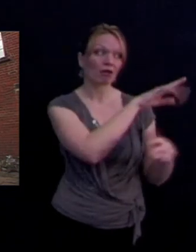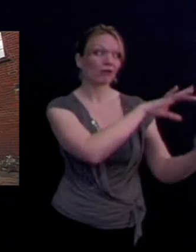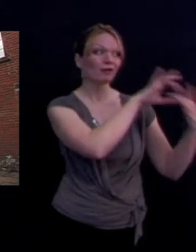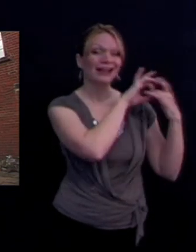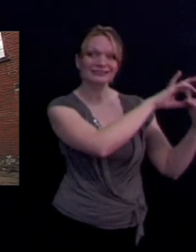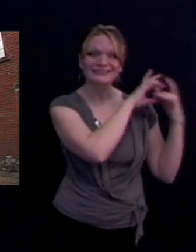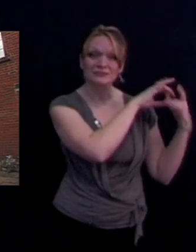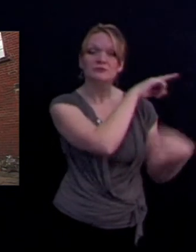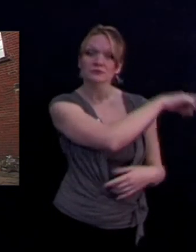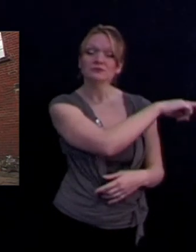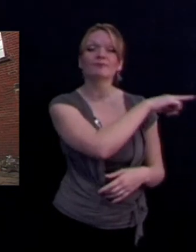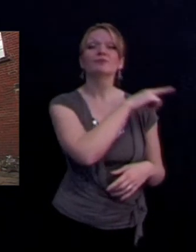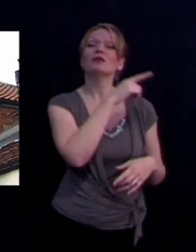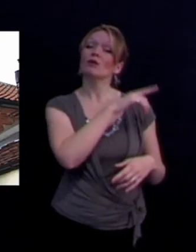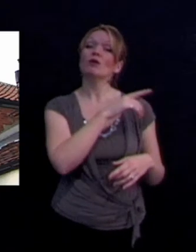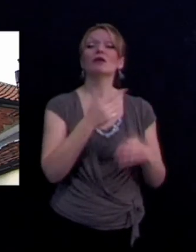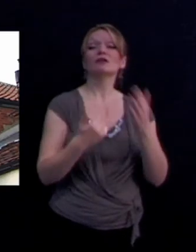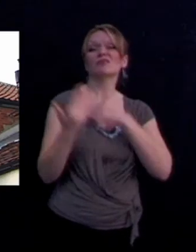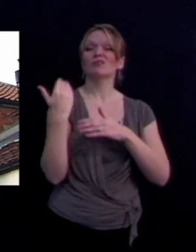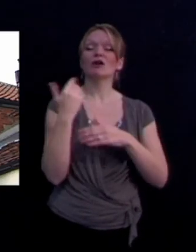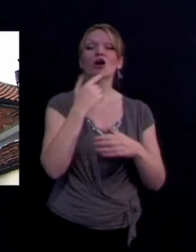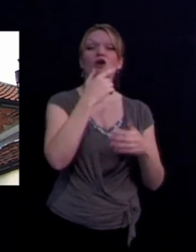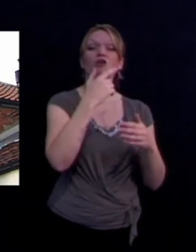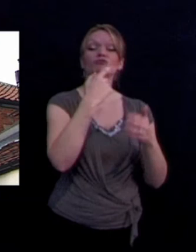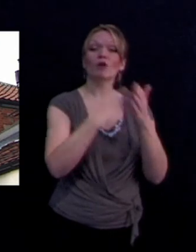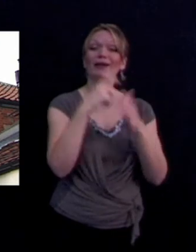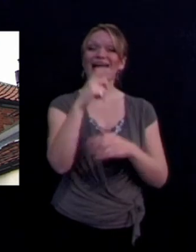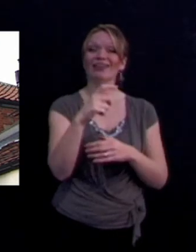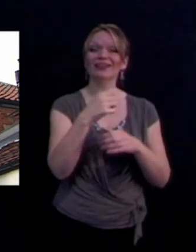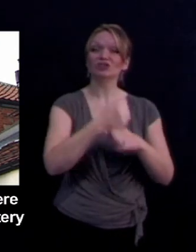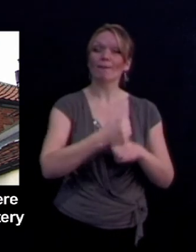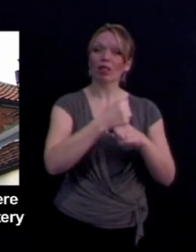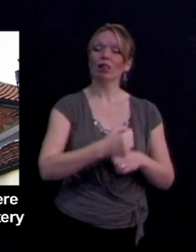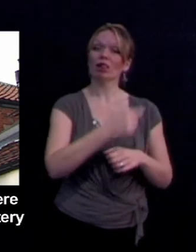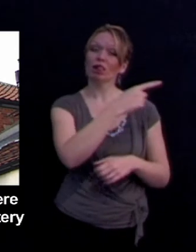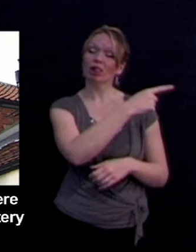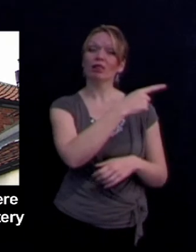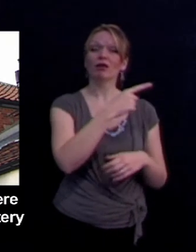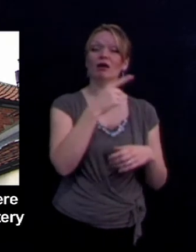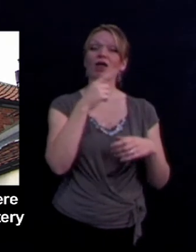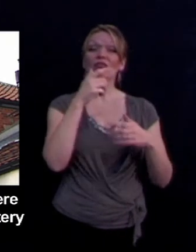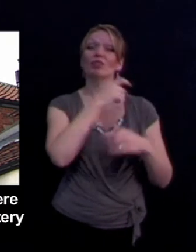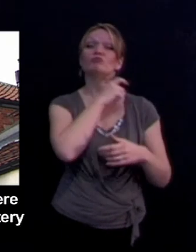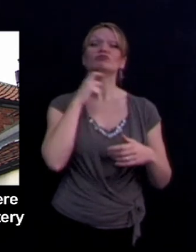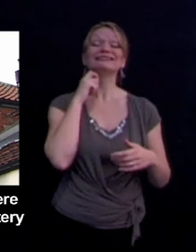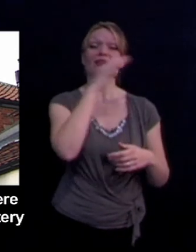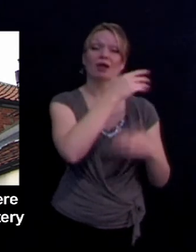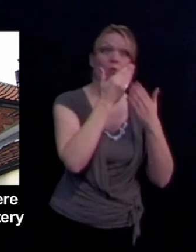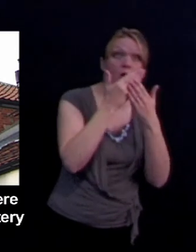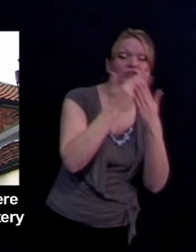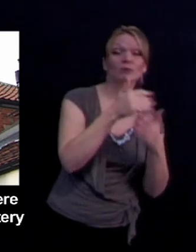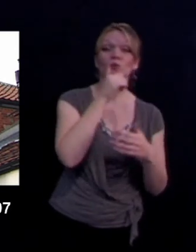This dates to the time when the Madder Market was the Roman Catholic chapel, and the priests who worshipped there used Strangers' Hall as their